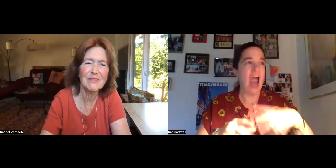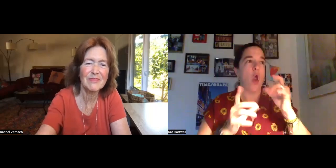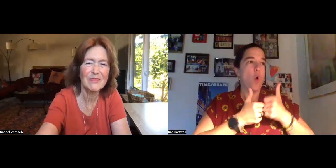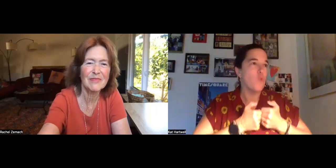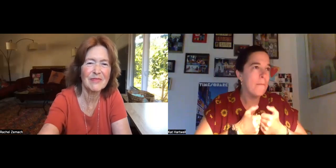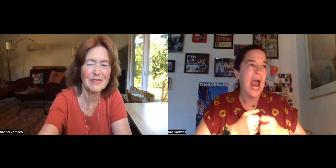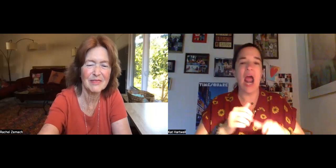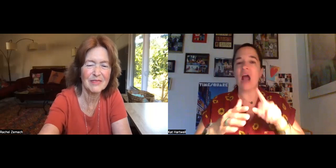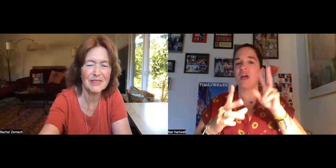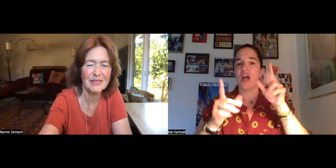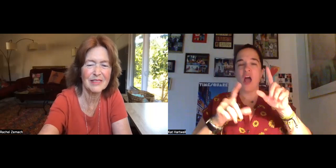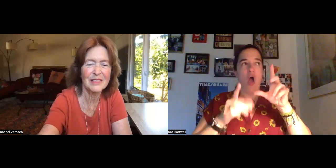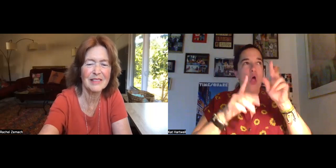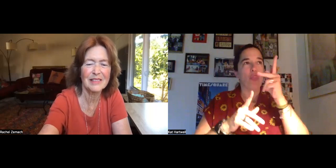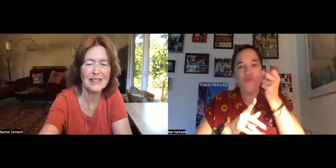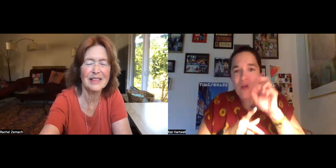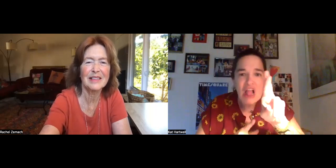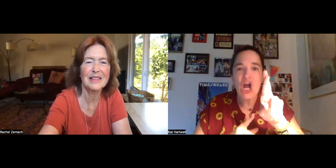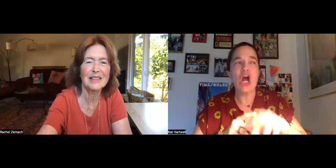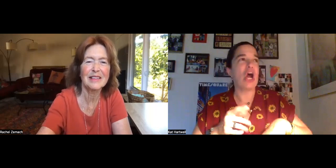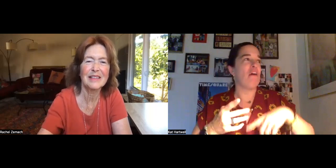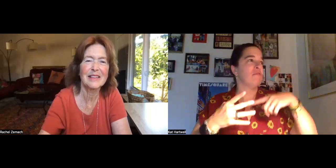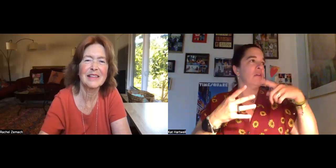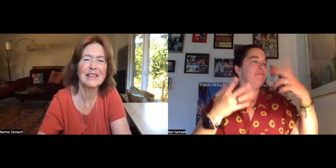sci-fi, romance, thriller,